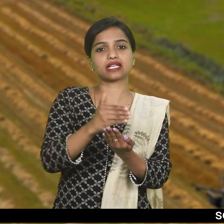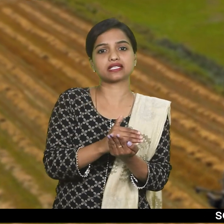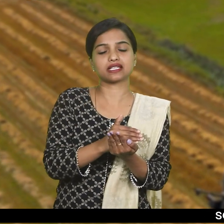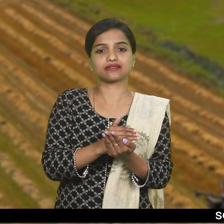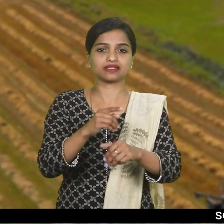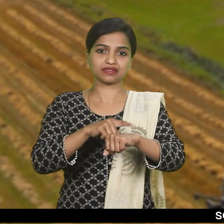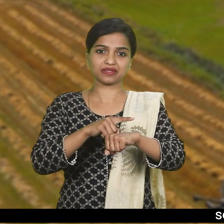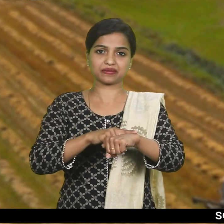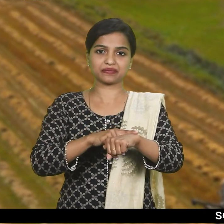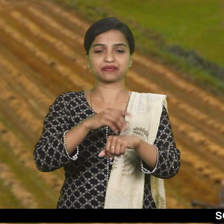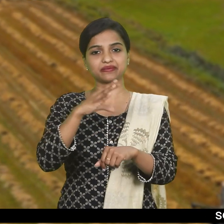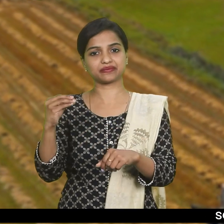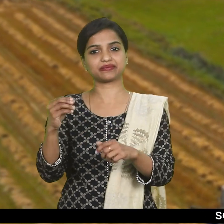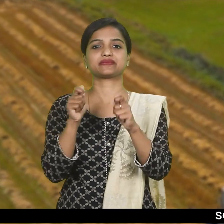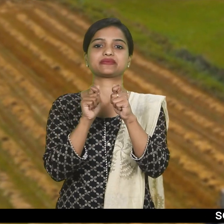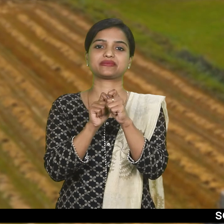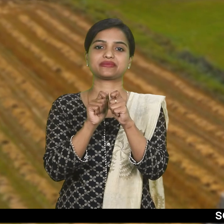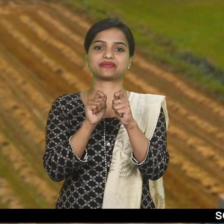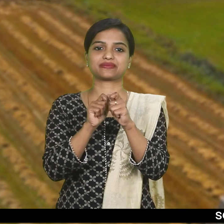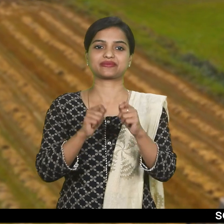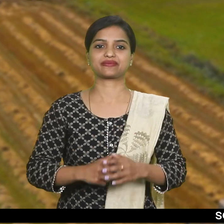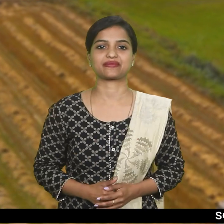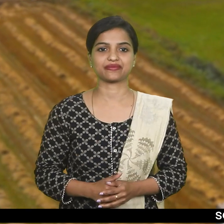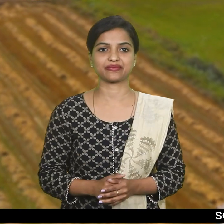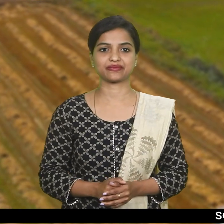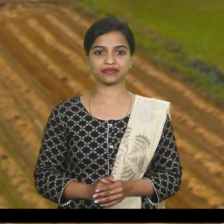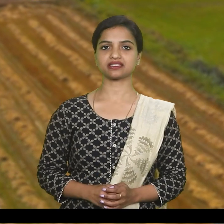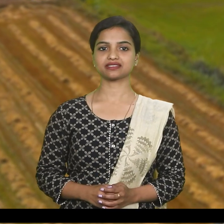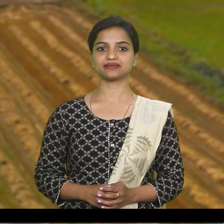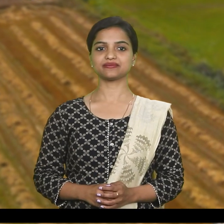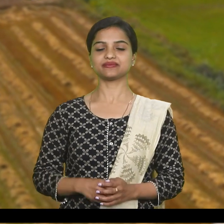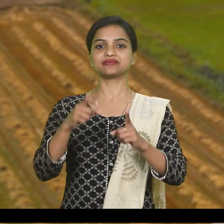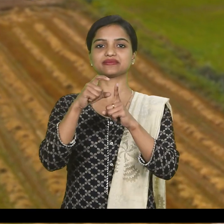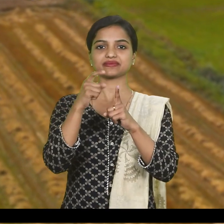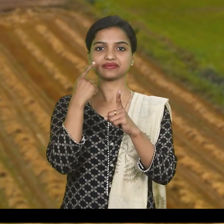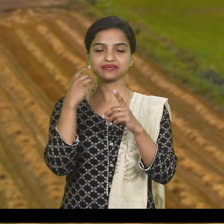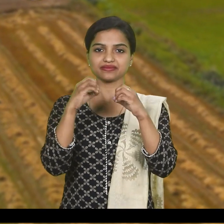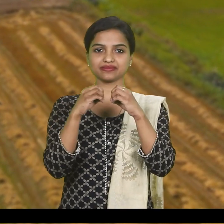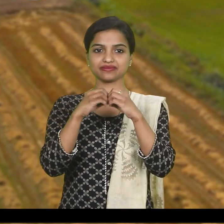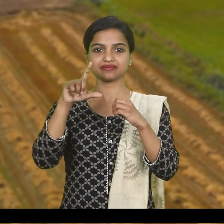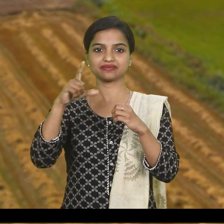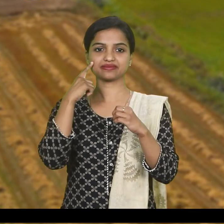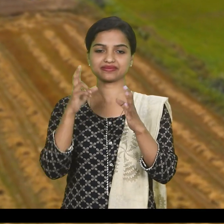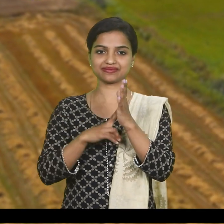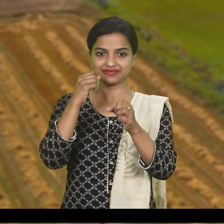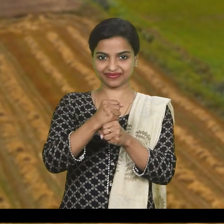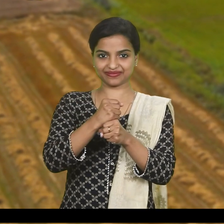labor. Dibbling.